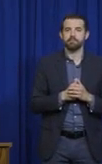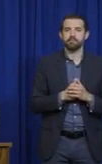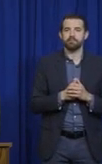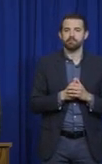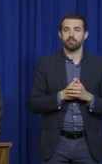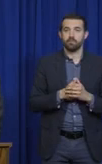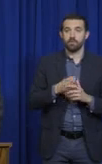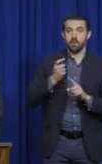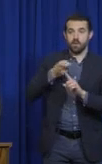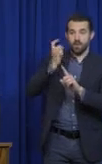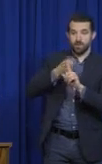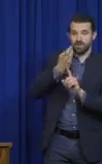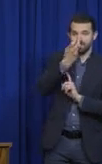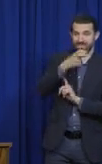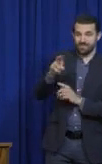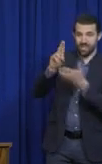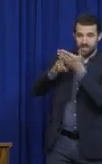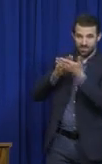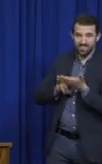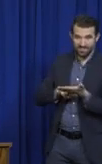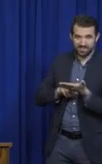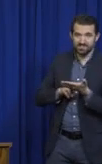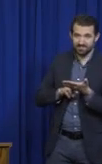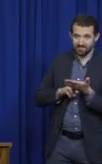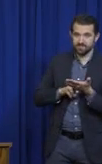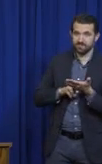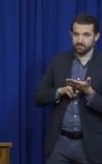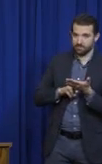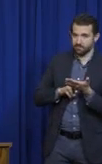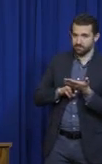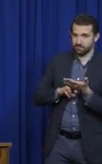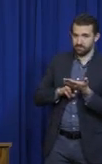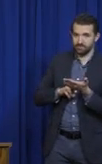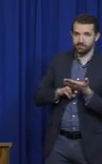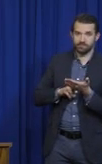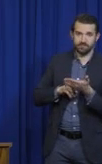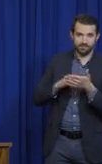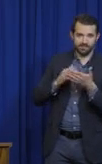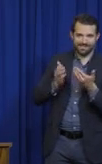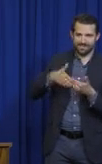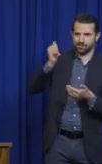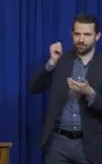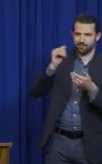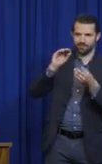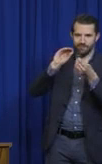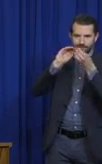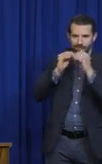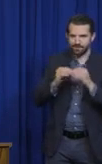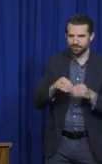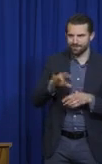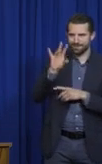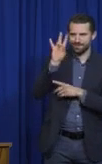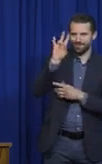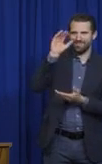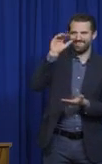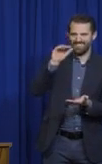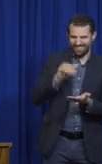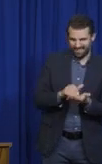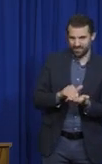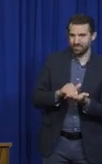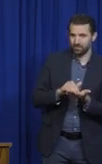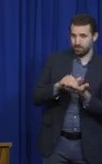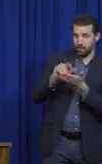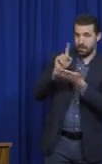think that one of the easiest numbers would be the 7,000 people who were denied last